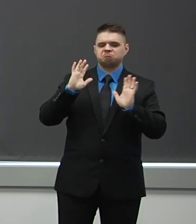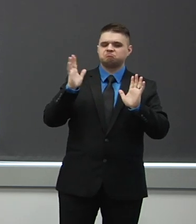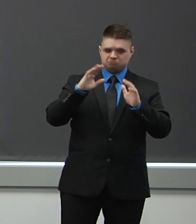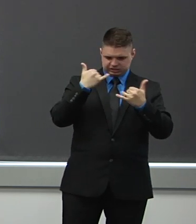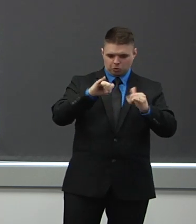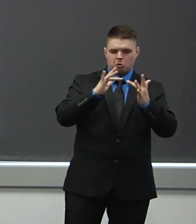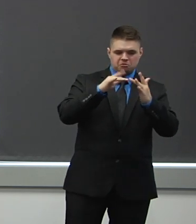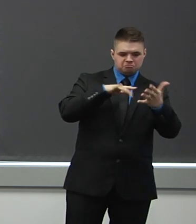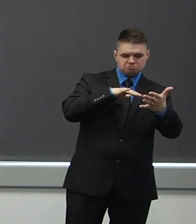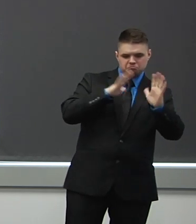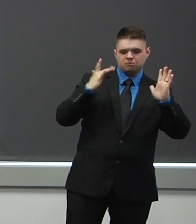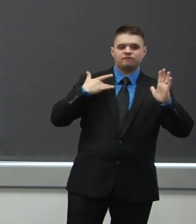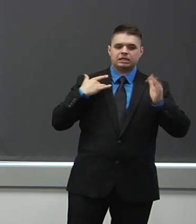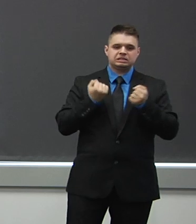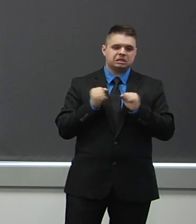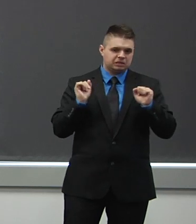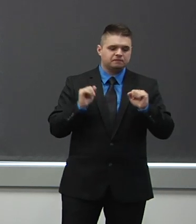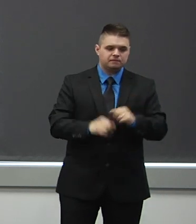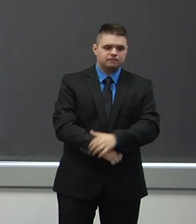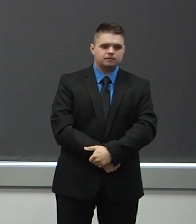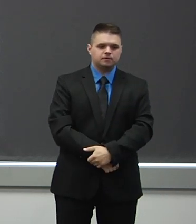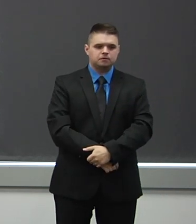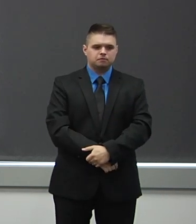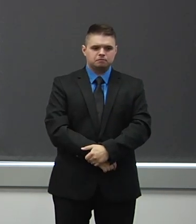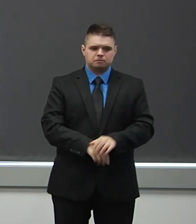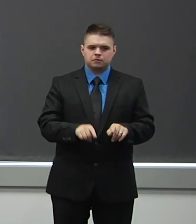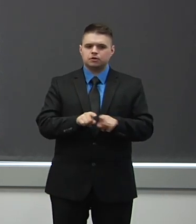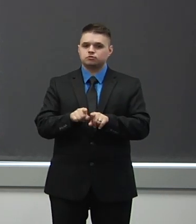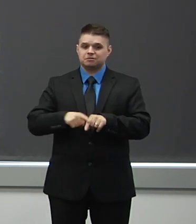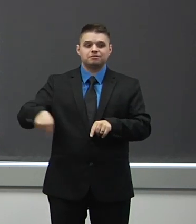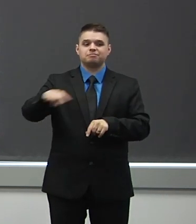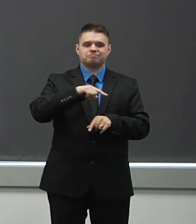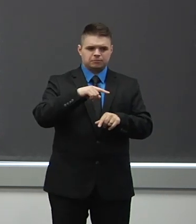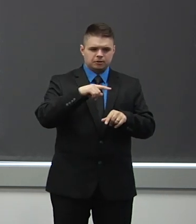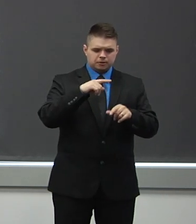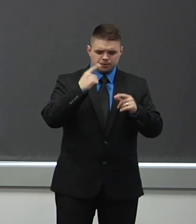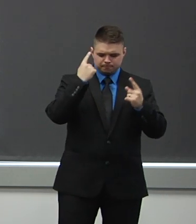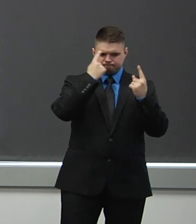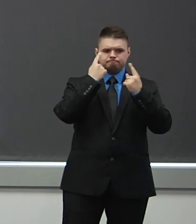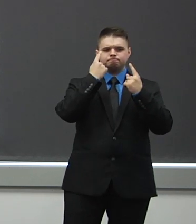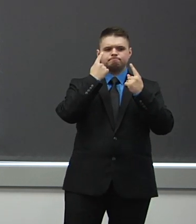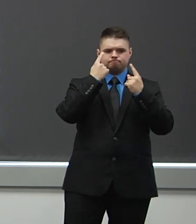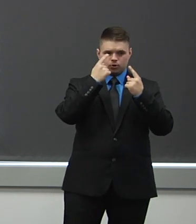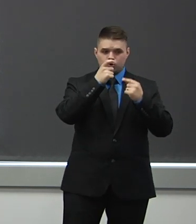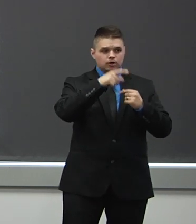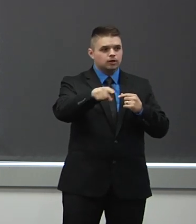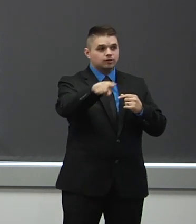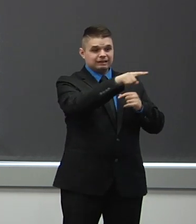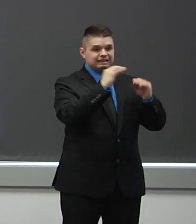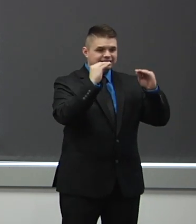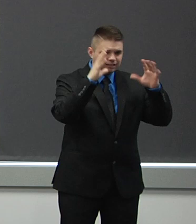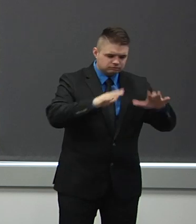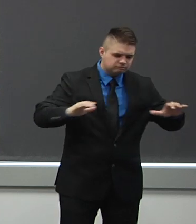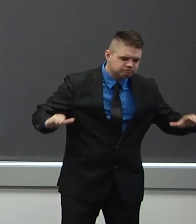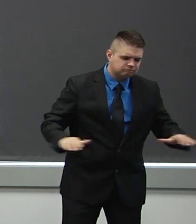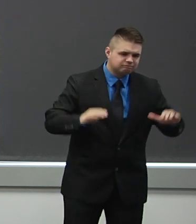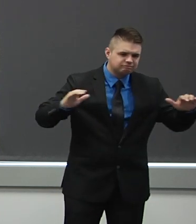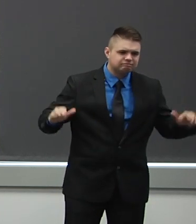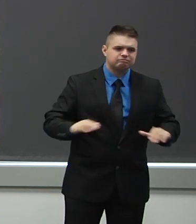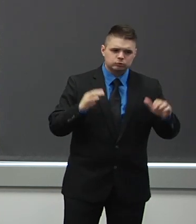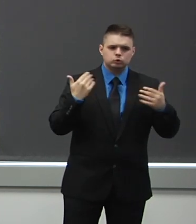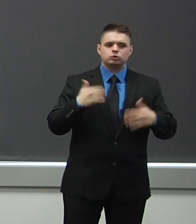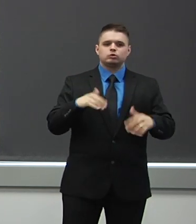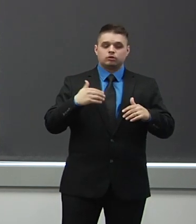I also want to take a moment this afternoon to really honor the educators who are dealing with this unprecedented situation.